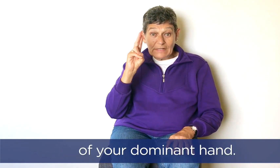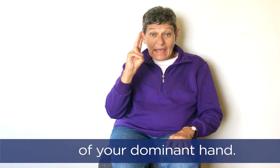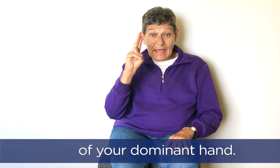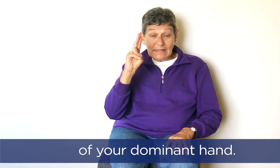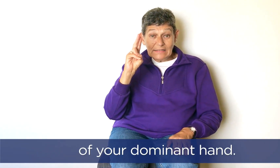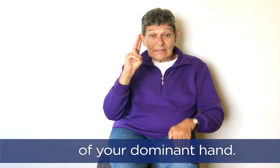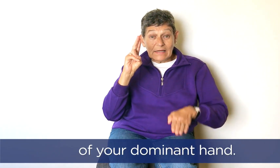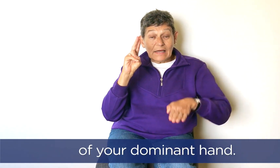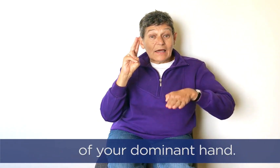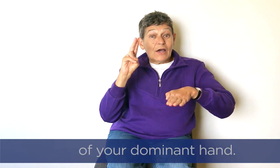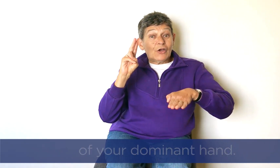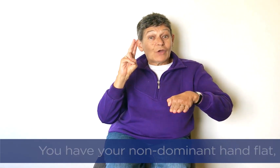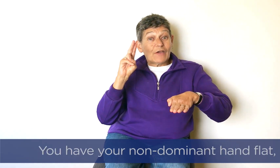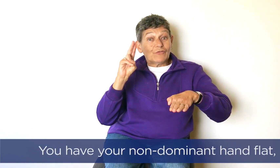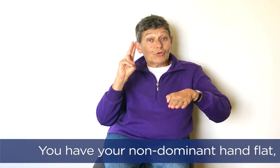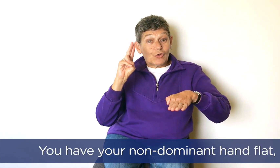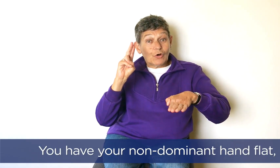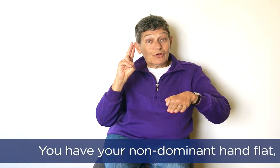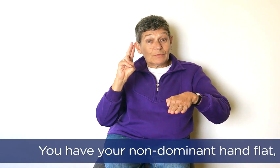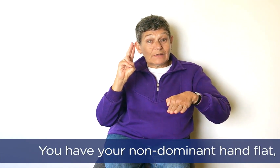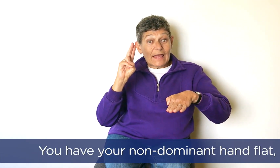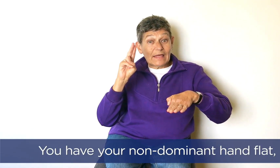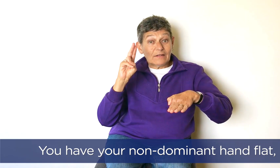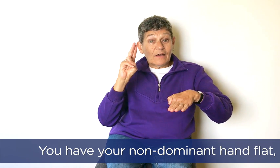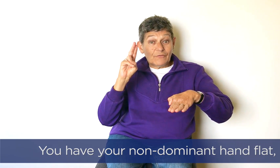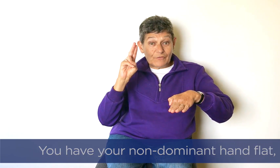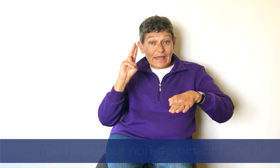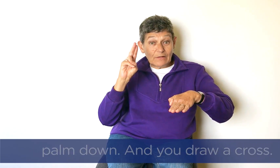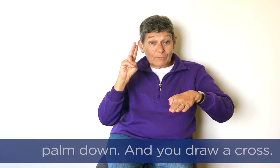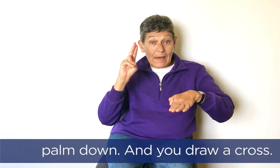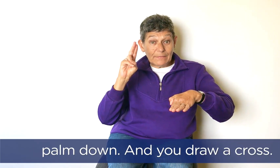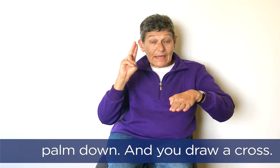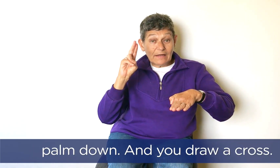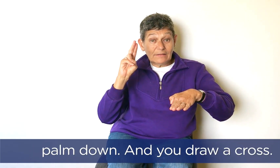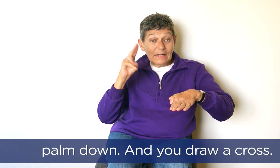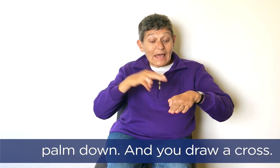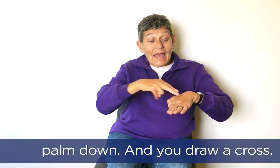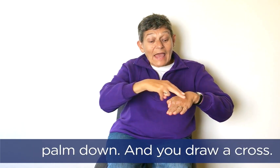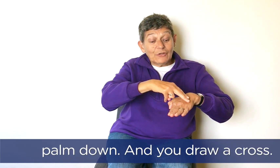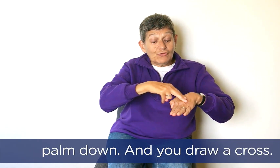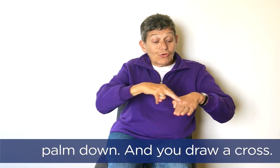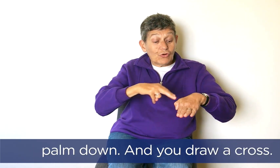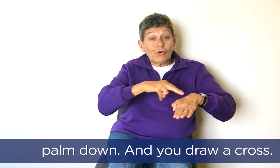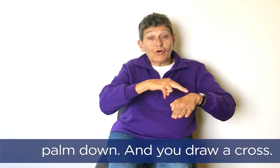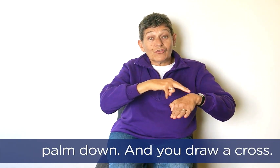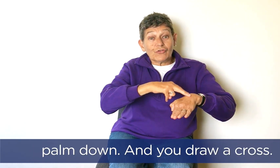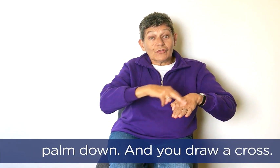hand, you have your non-dominant hand flat, palm down, and you draw a cross.